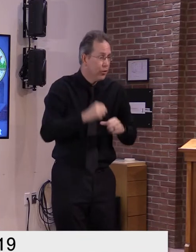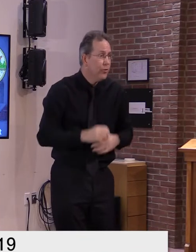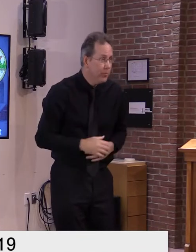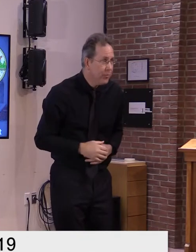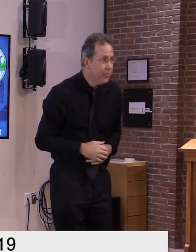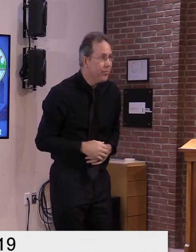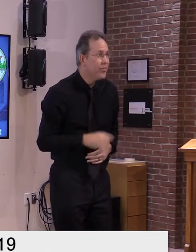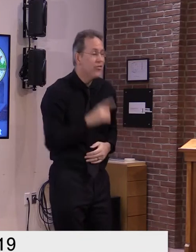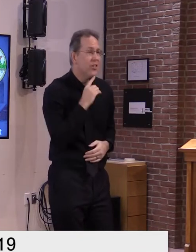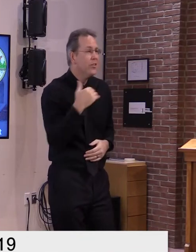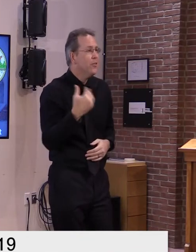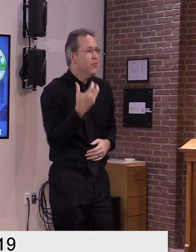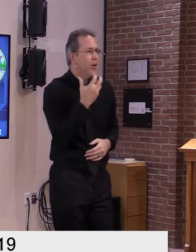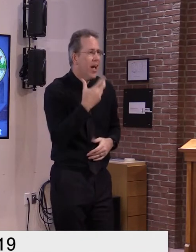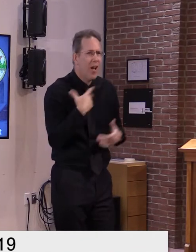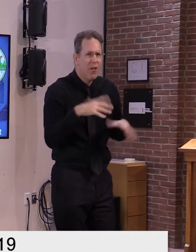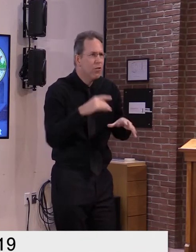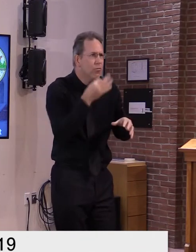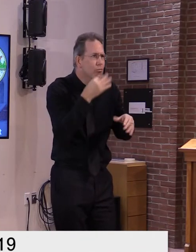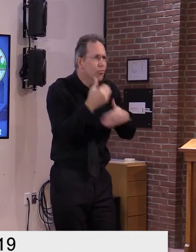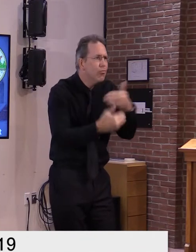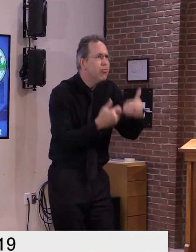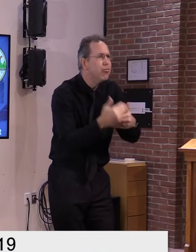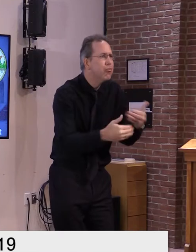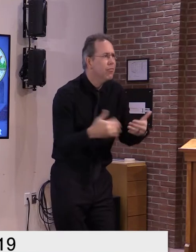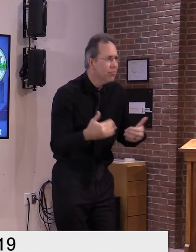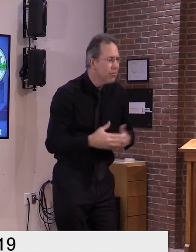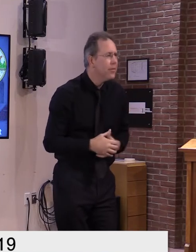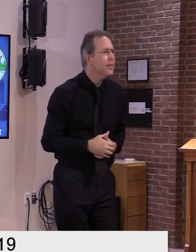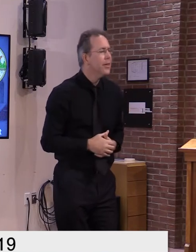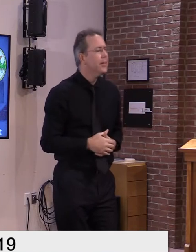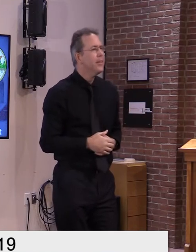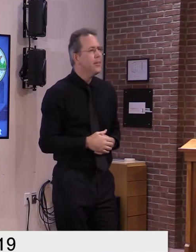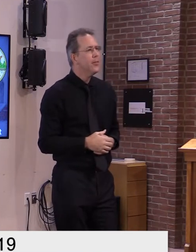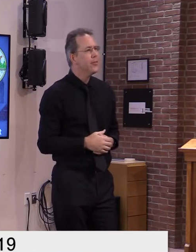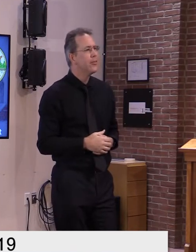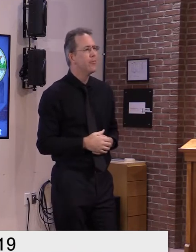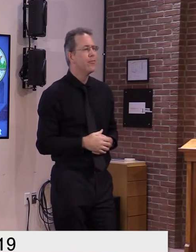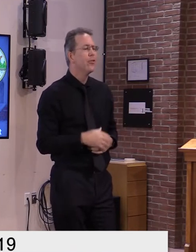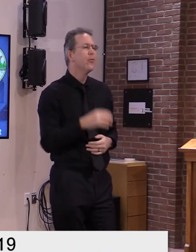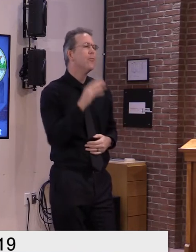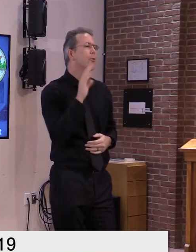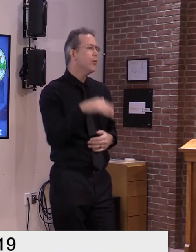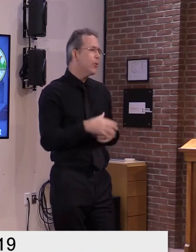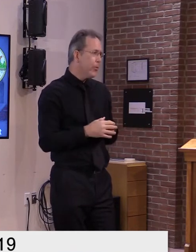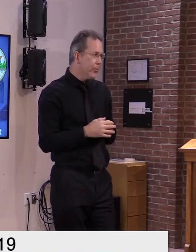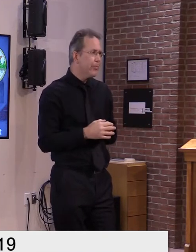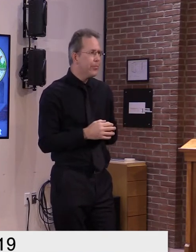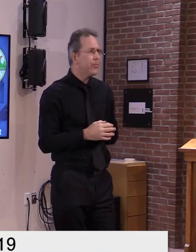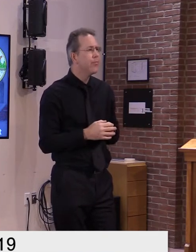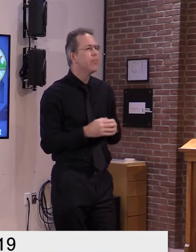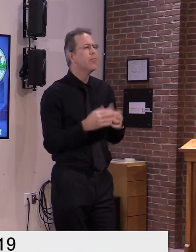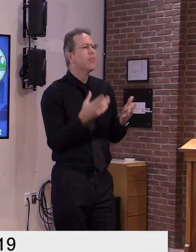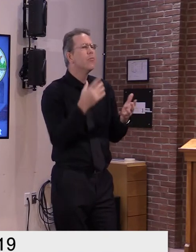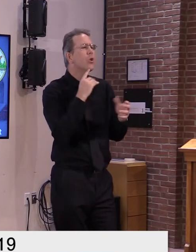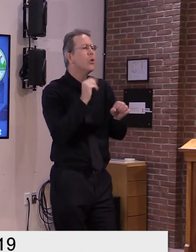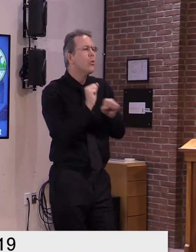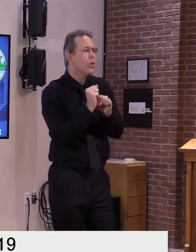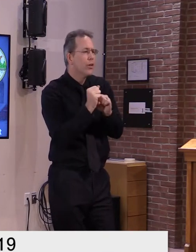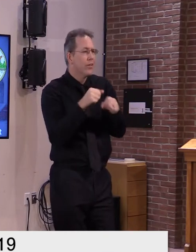and what will continue to keep us going is knowing that this work helps Vermonters in